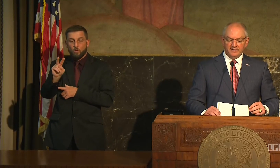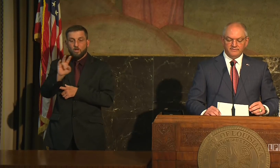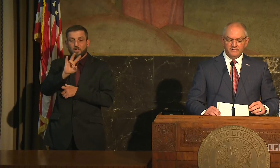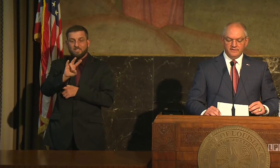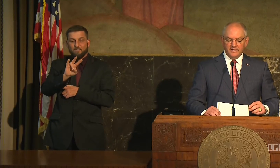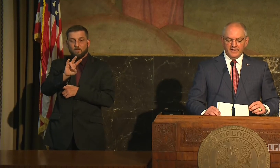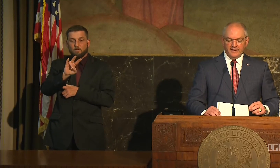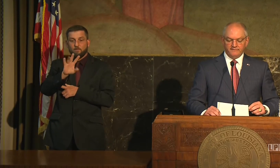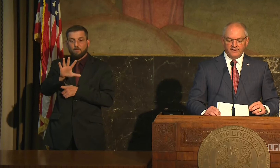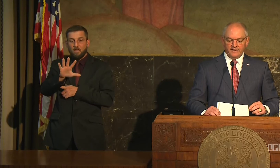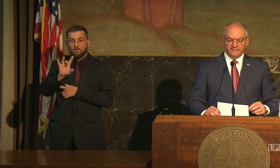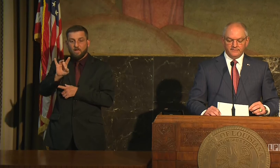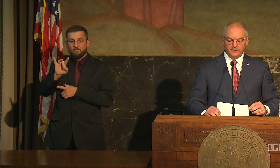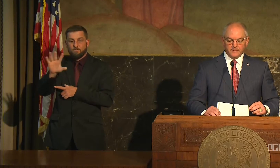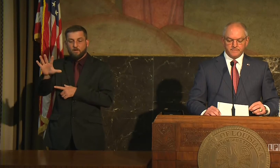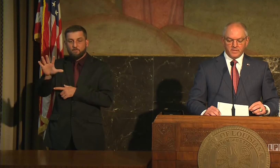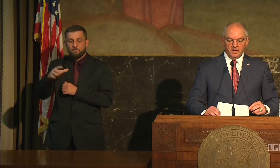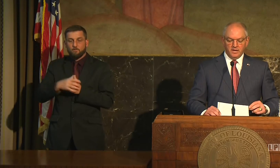1-800-462-7585.